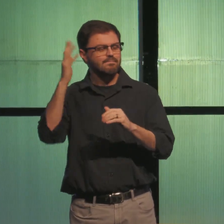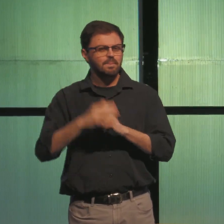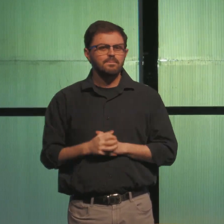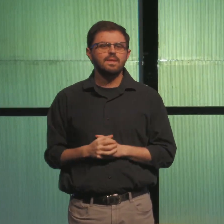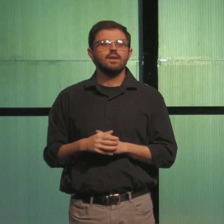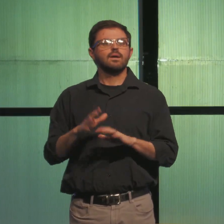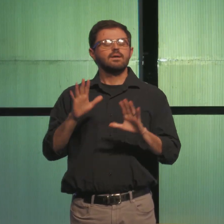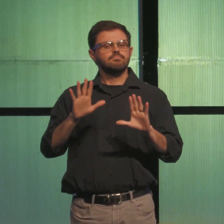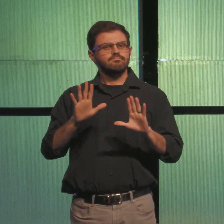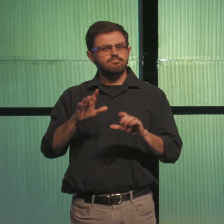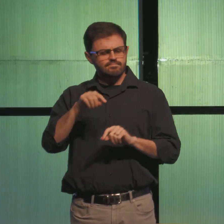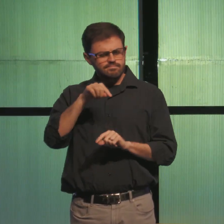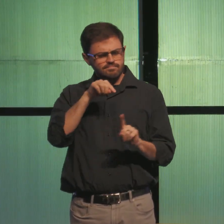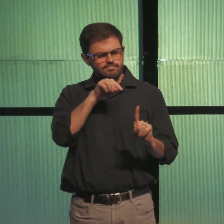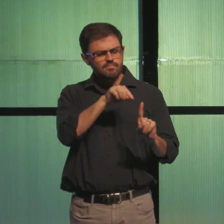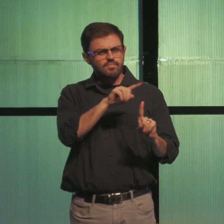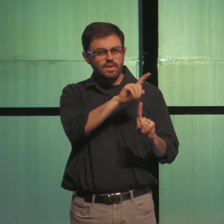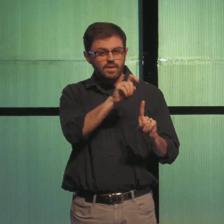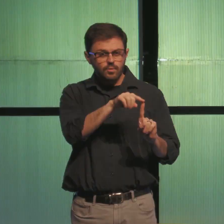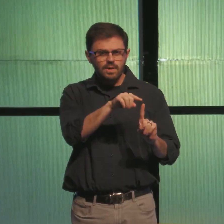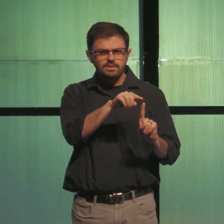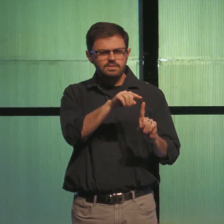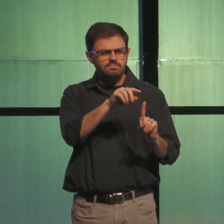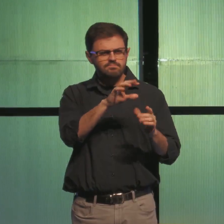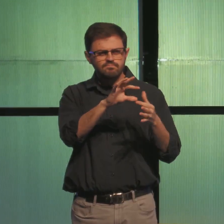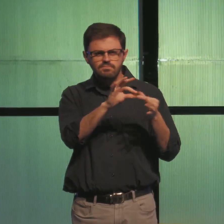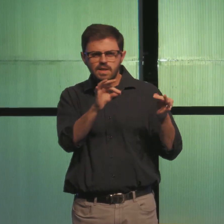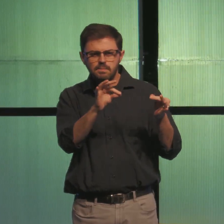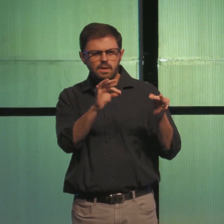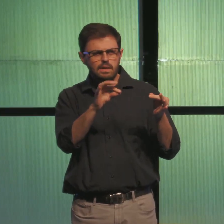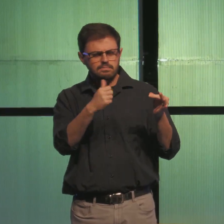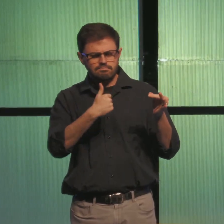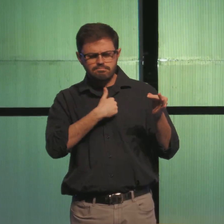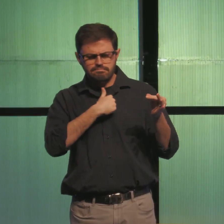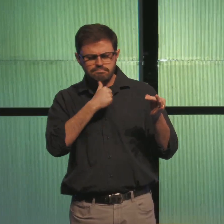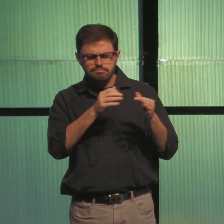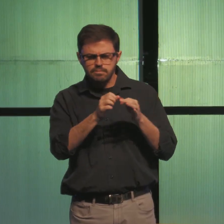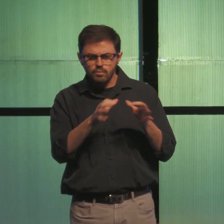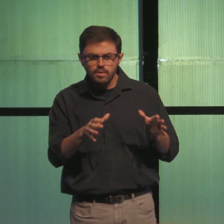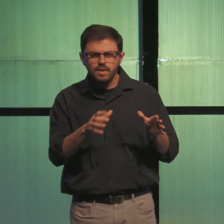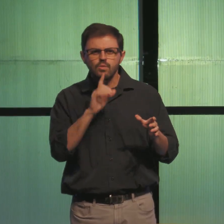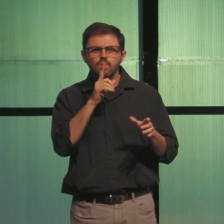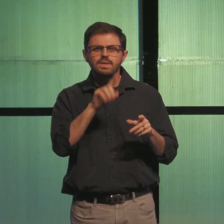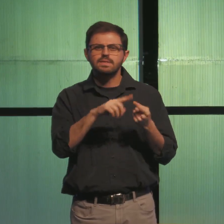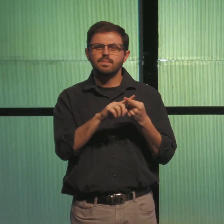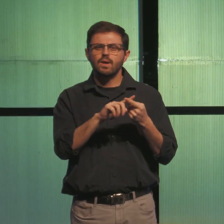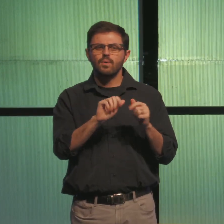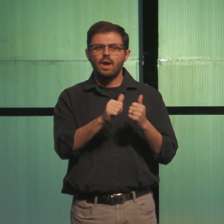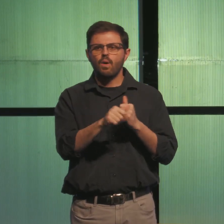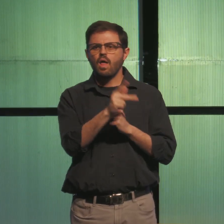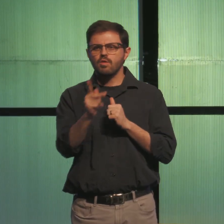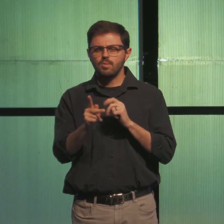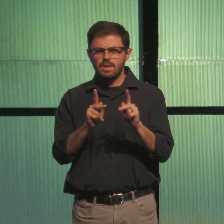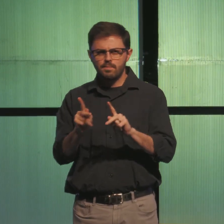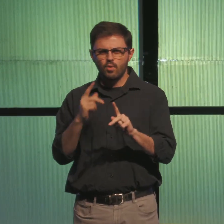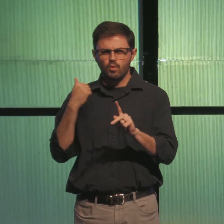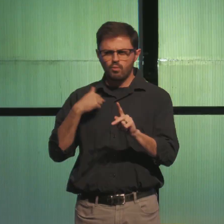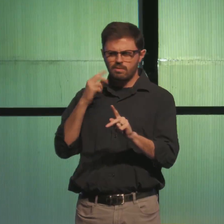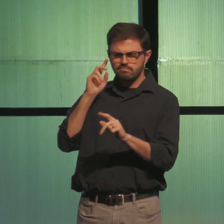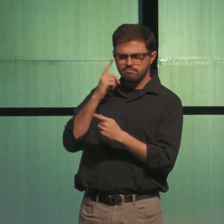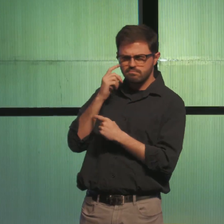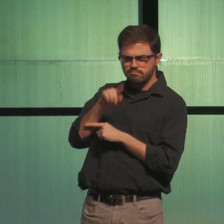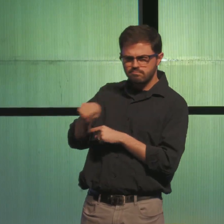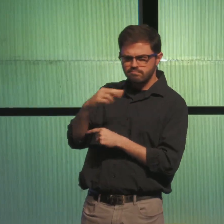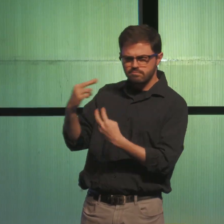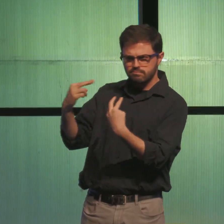This question, this statement that I'm not worthy, is really a question of how we think other people perceive us. And it spills over into